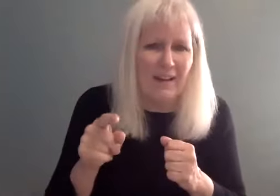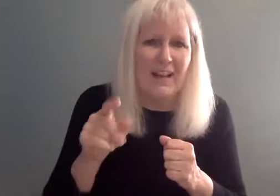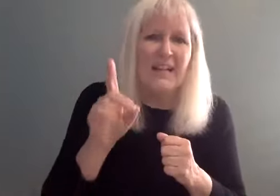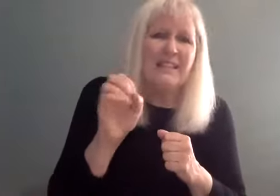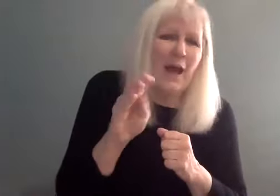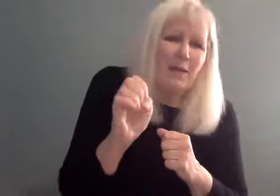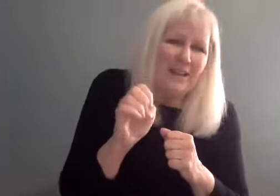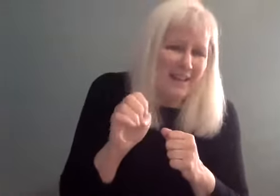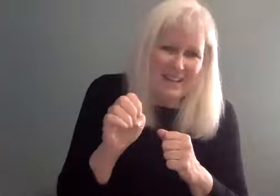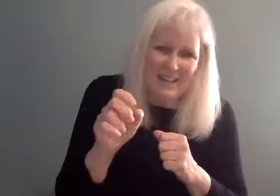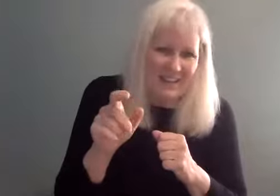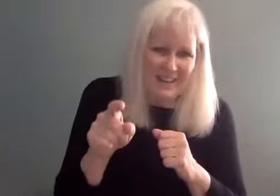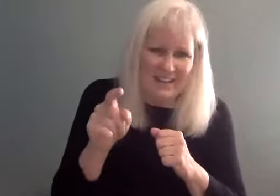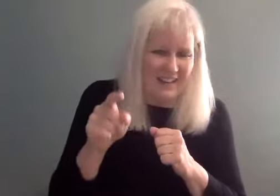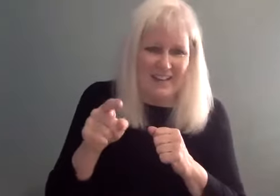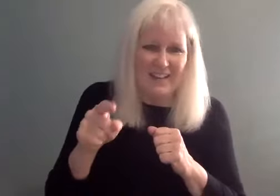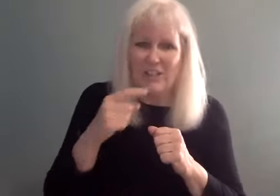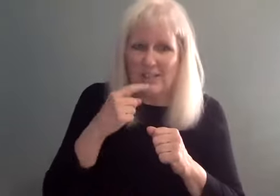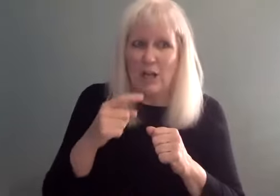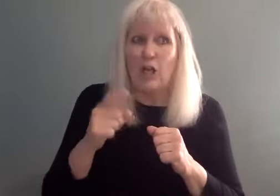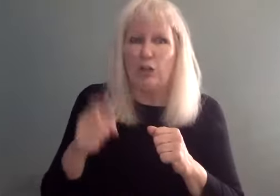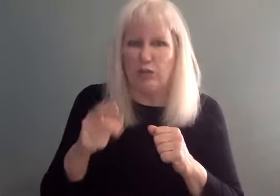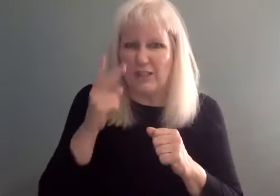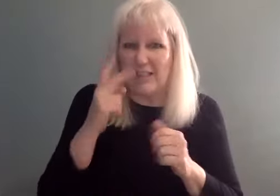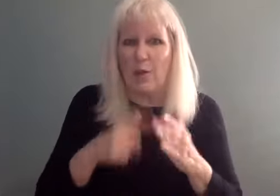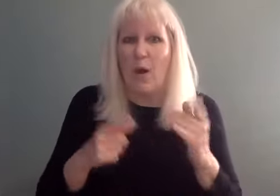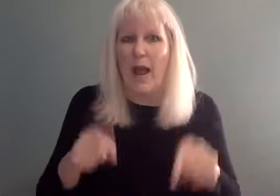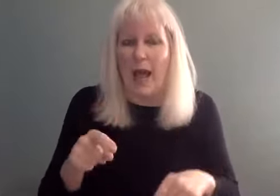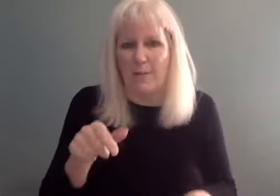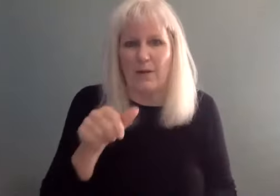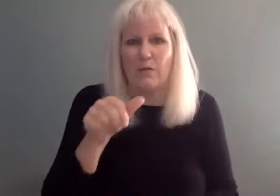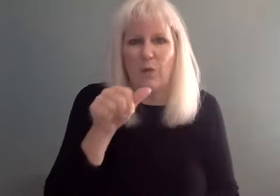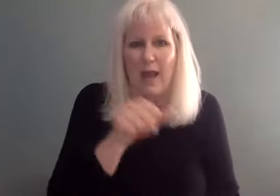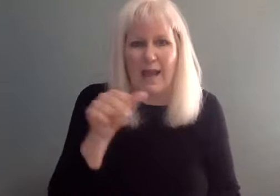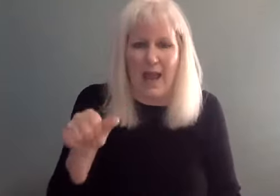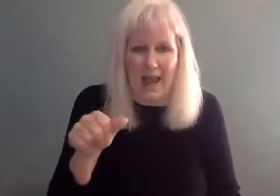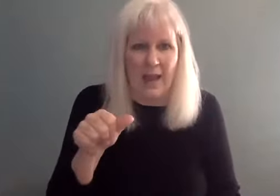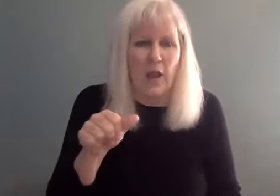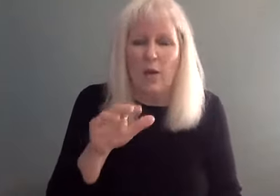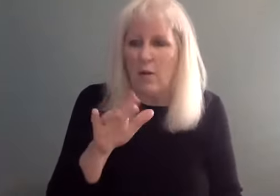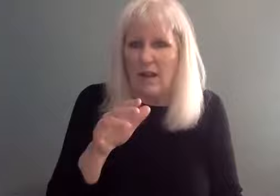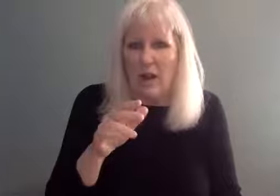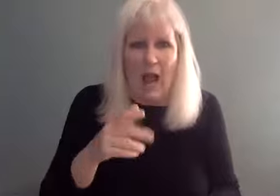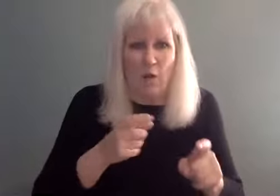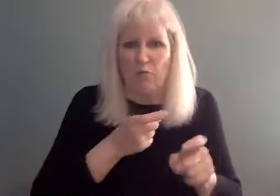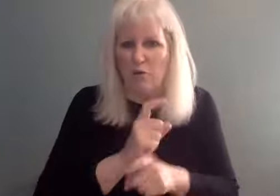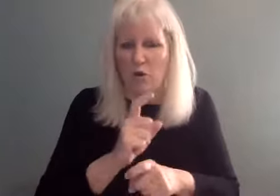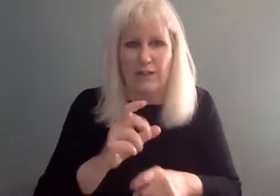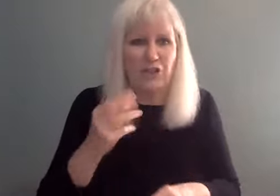me. The word out in the street was, you should see what that ANA has done with Mama Cher. I had pancreatitis. My gallbladder was removed. I had liver spots on my face. I'm